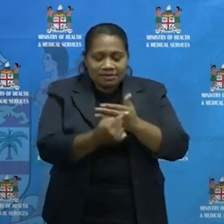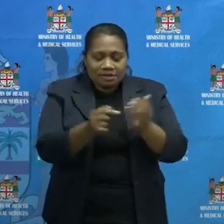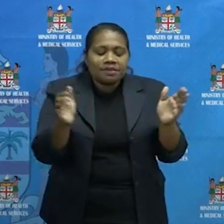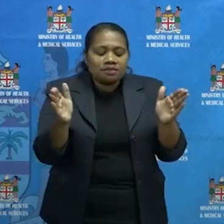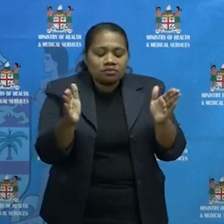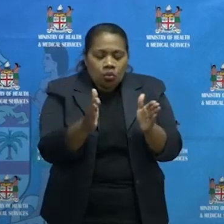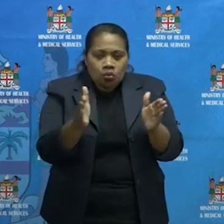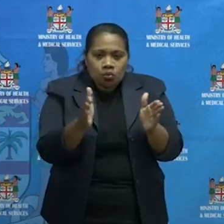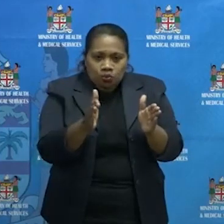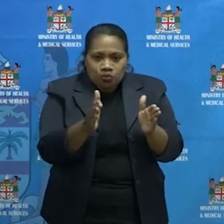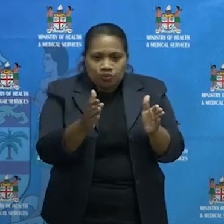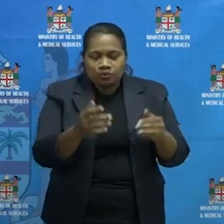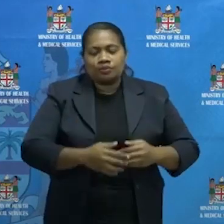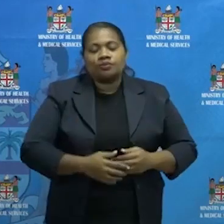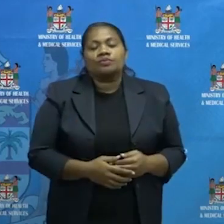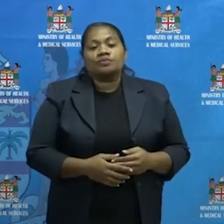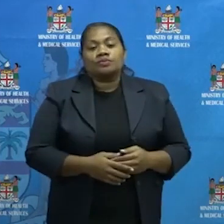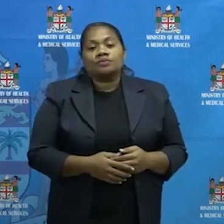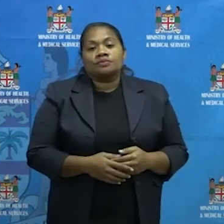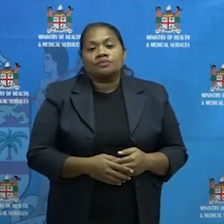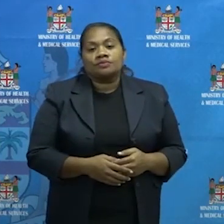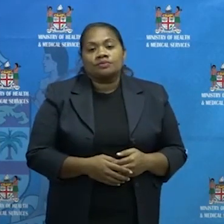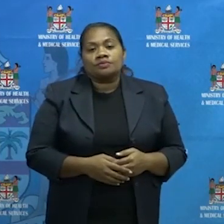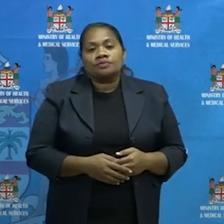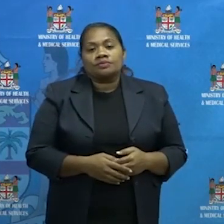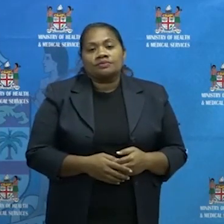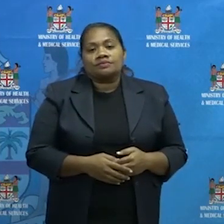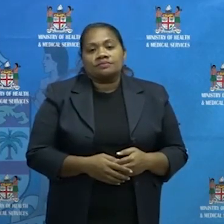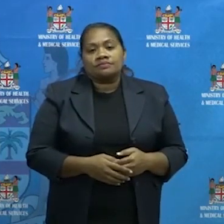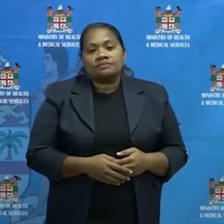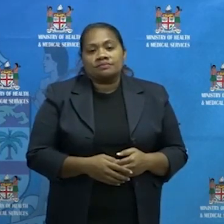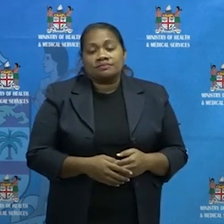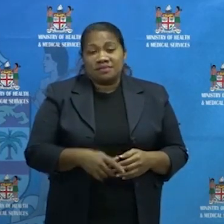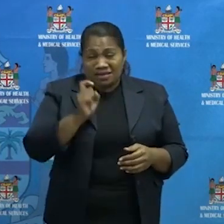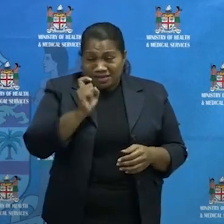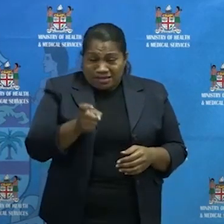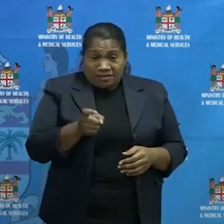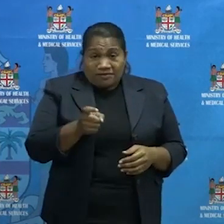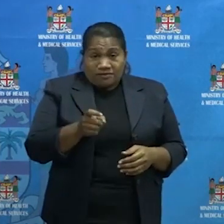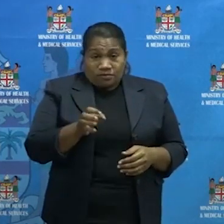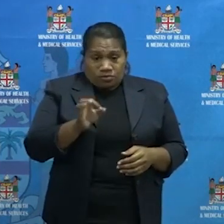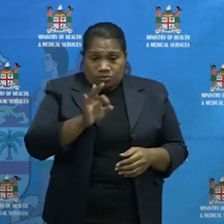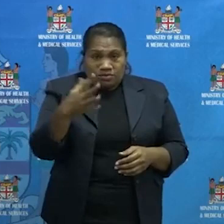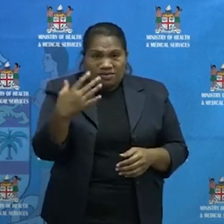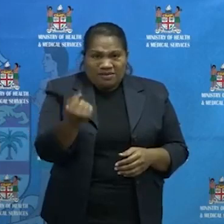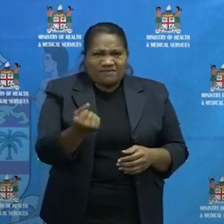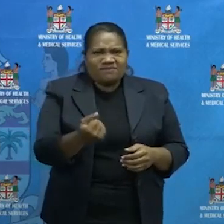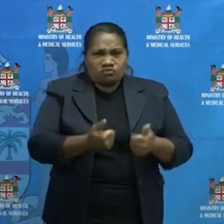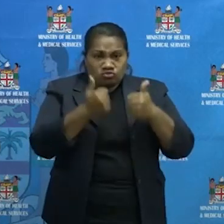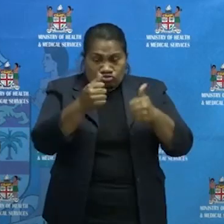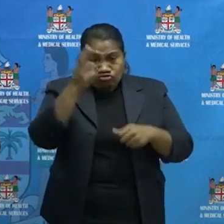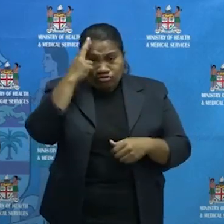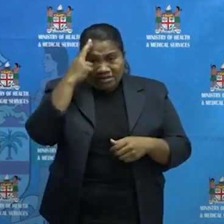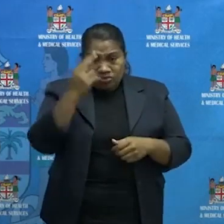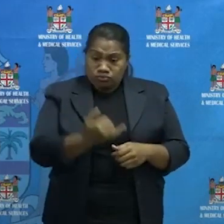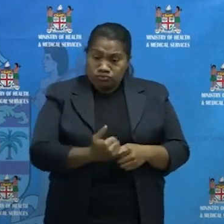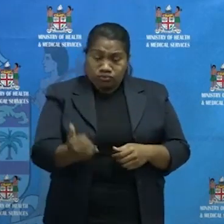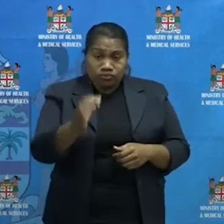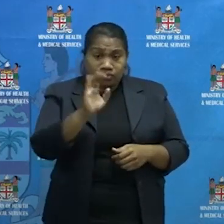scale. In short, if you do not have an essential reason to leave your house, do not leave your